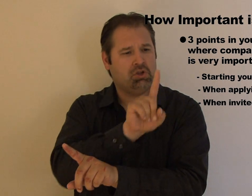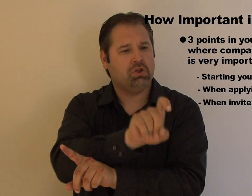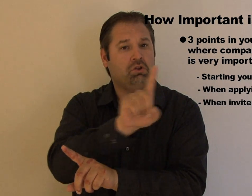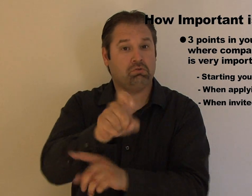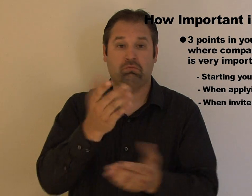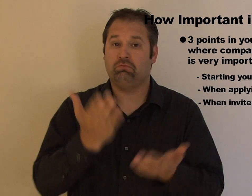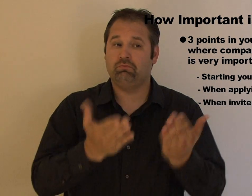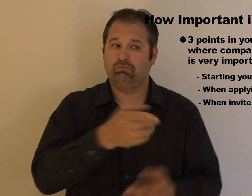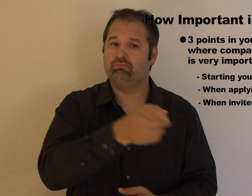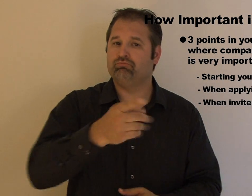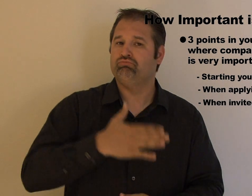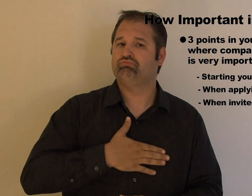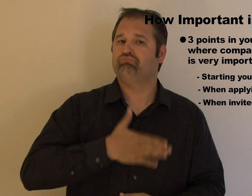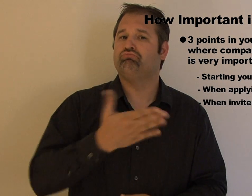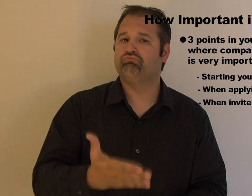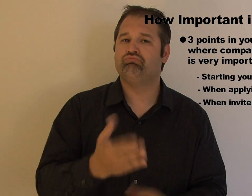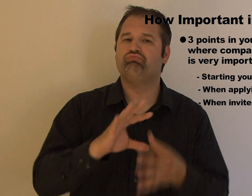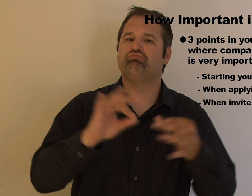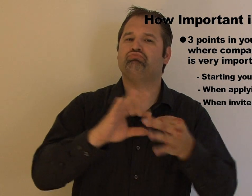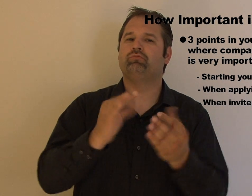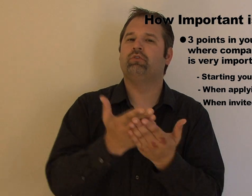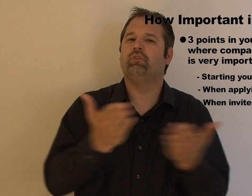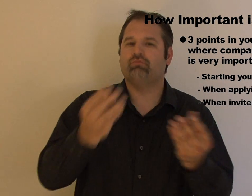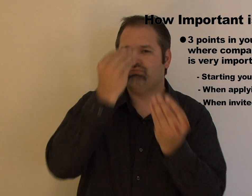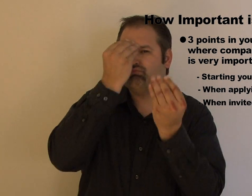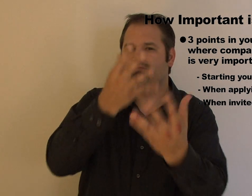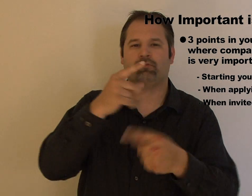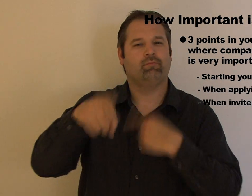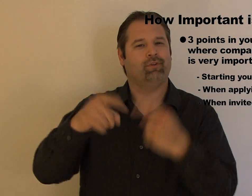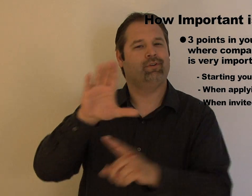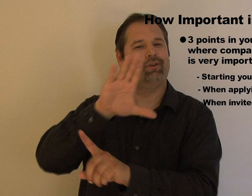Ask around. You never know who might be willing to share information about the company.